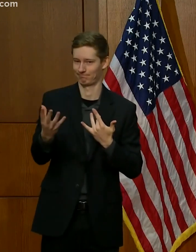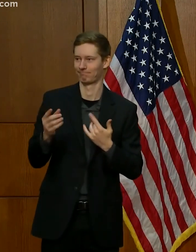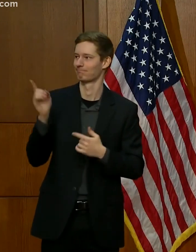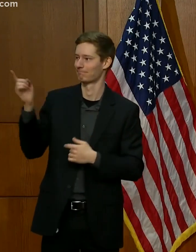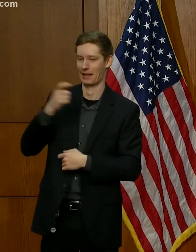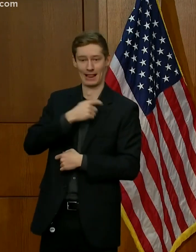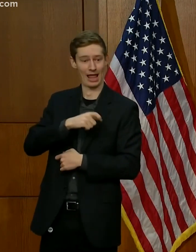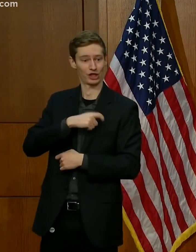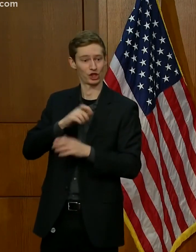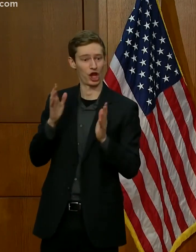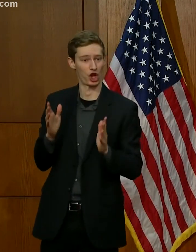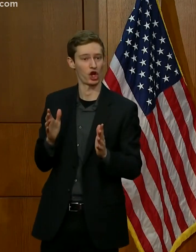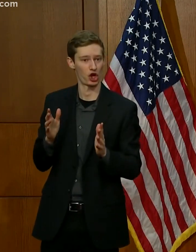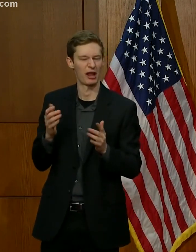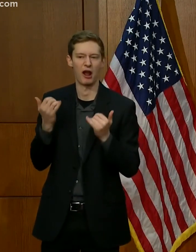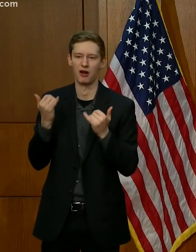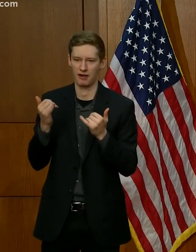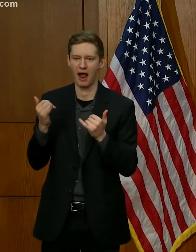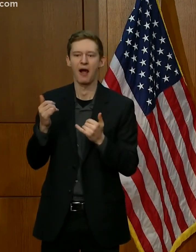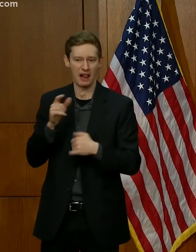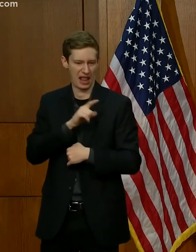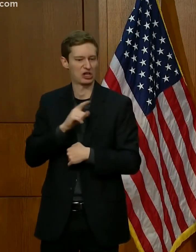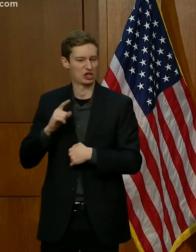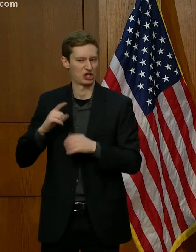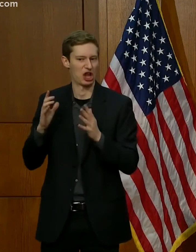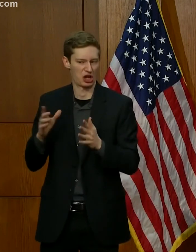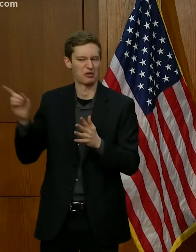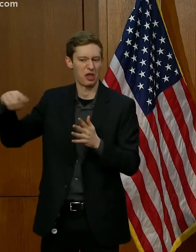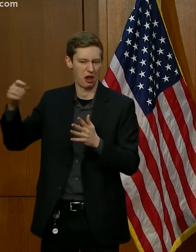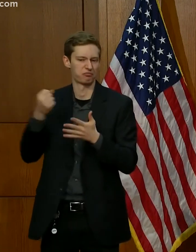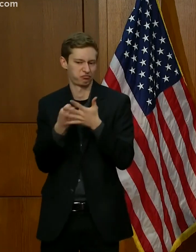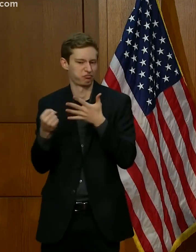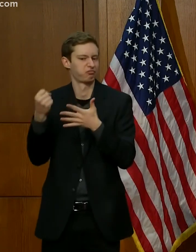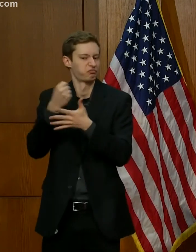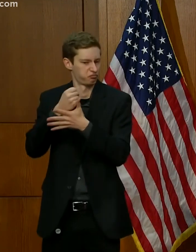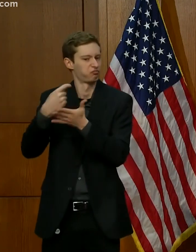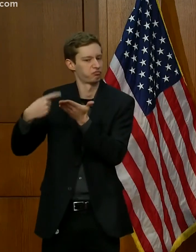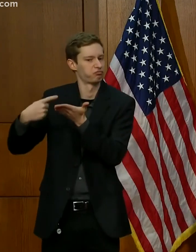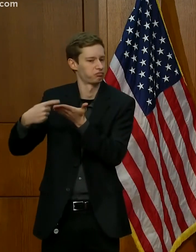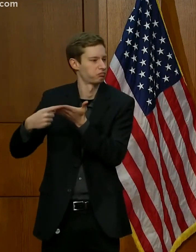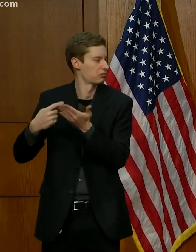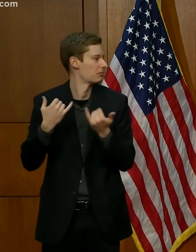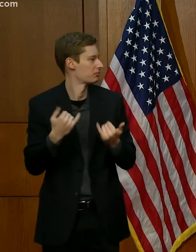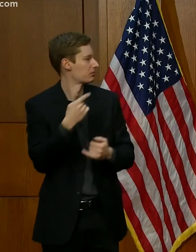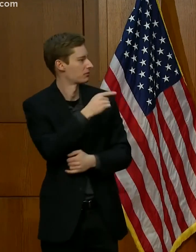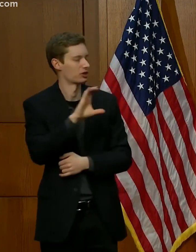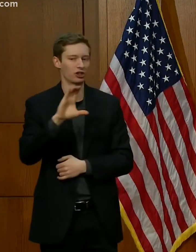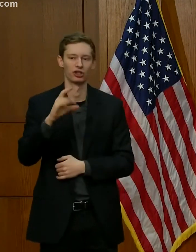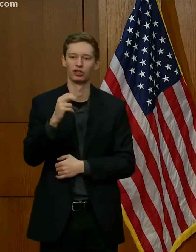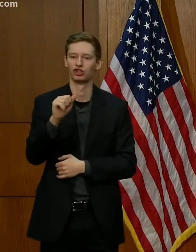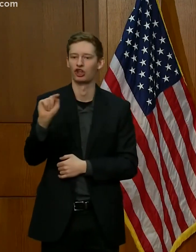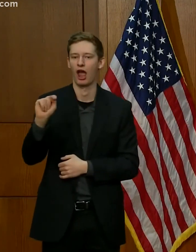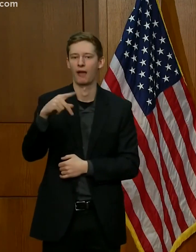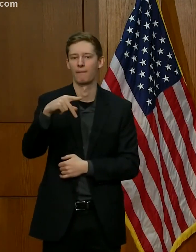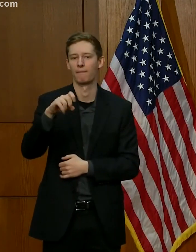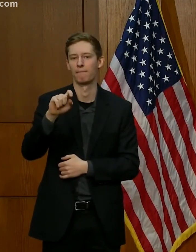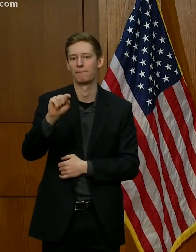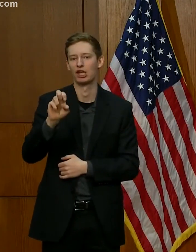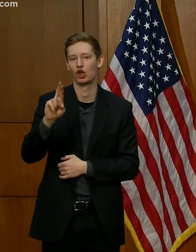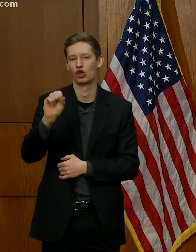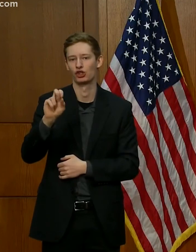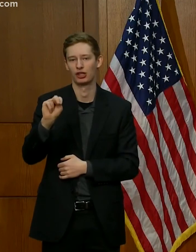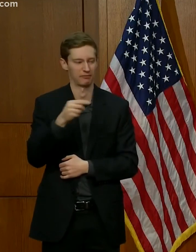legislators are making this a top priority. I'm pleased to have Senator Chap Peterson with us today. Chap, thank you so much for all of your work and